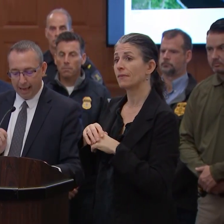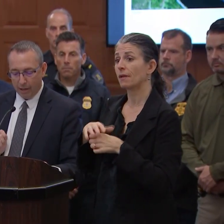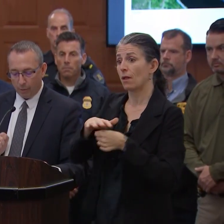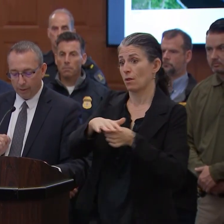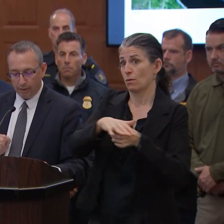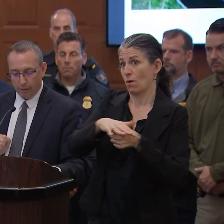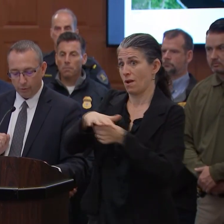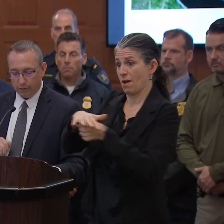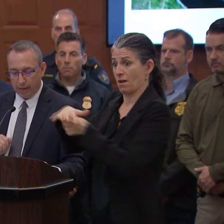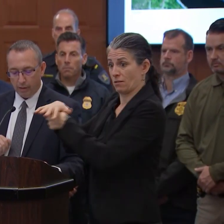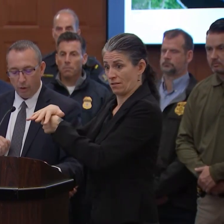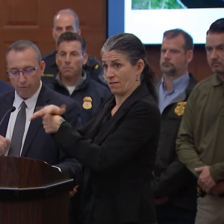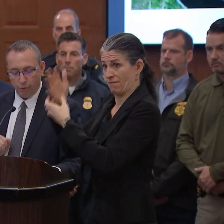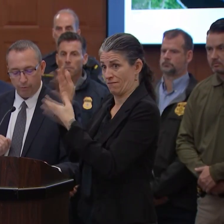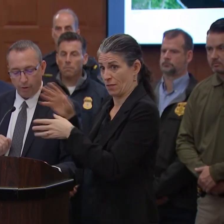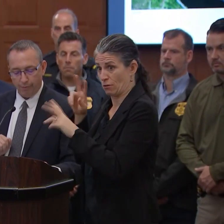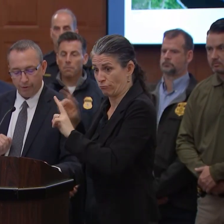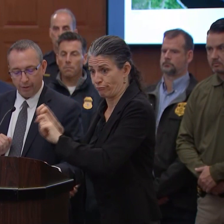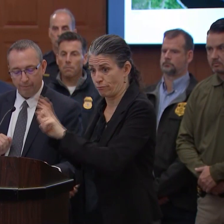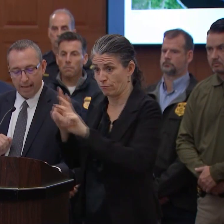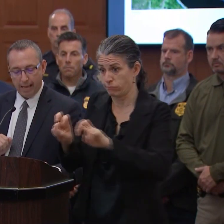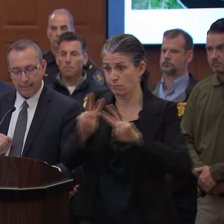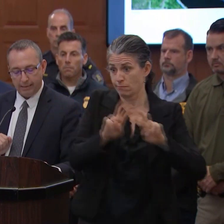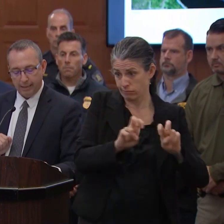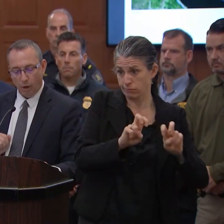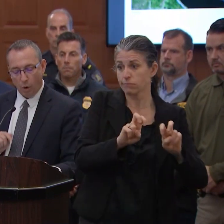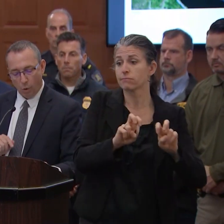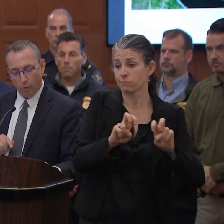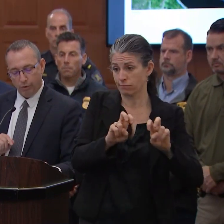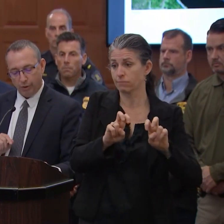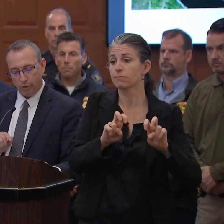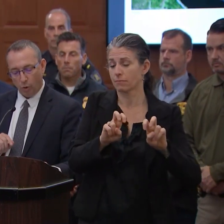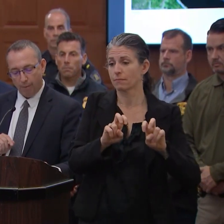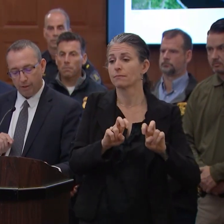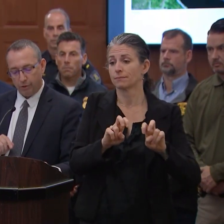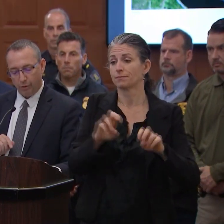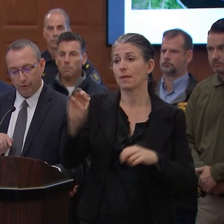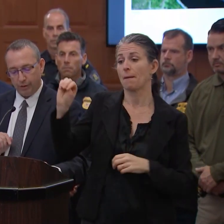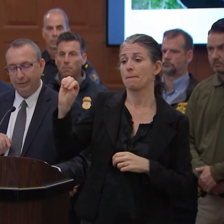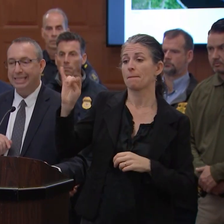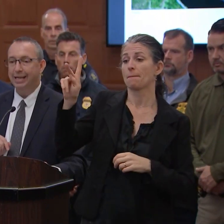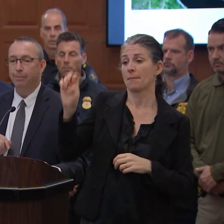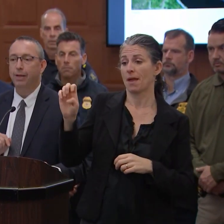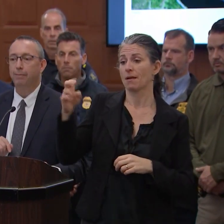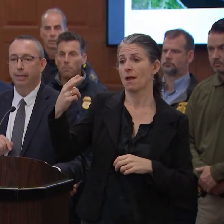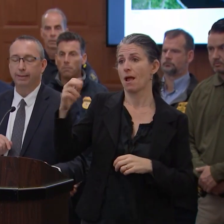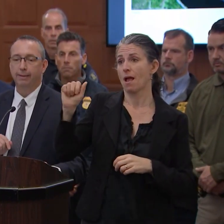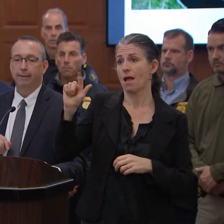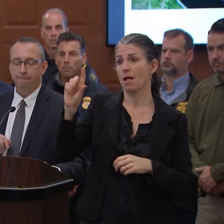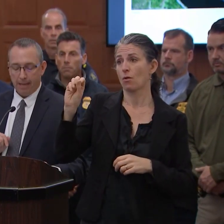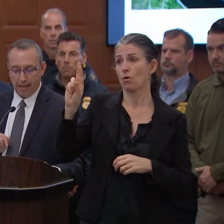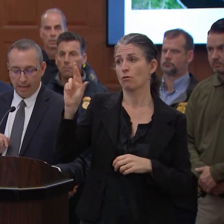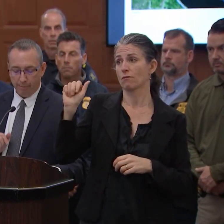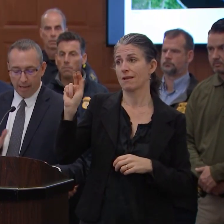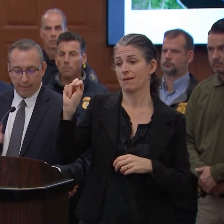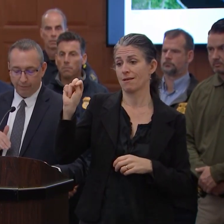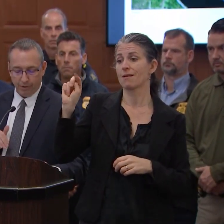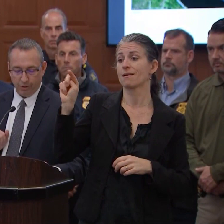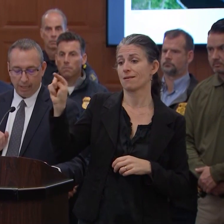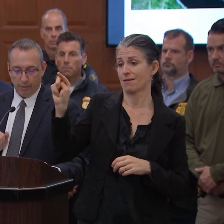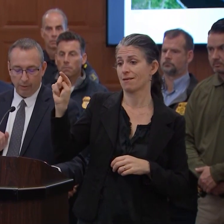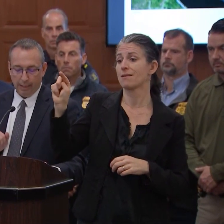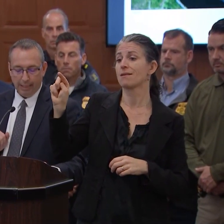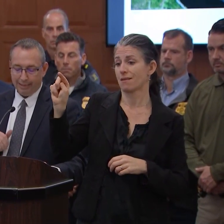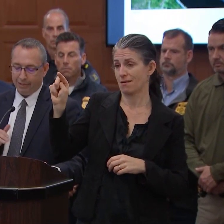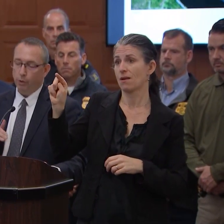Mike Halloran, who's a retired law enforcement officer out of Mass, owns a trauma service cleanup company. And Mike gives